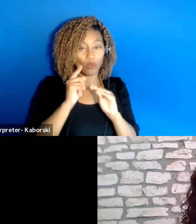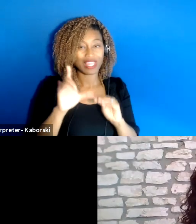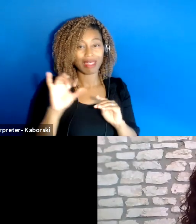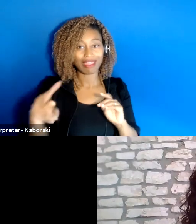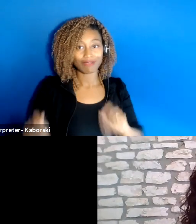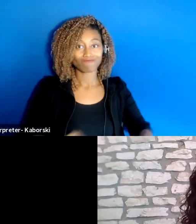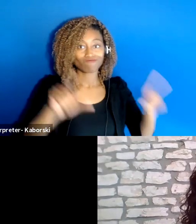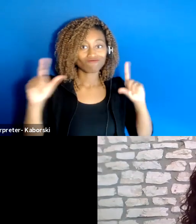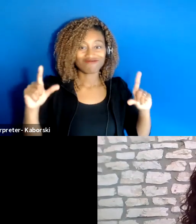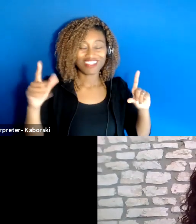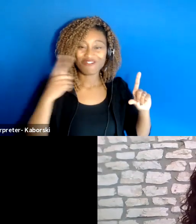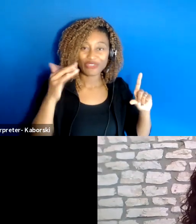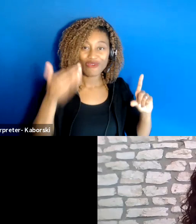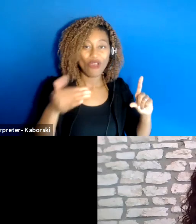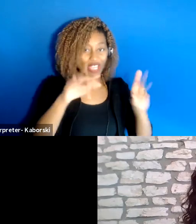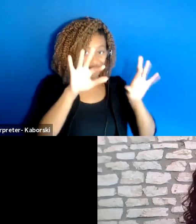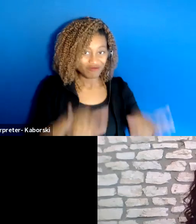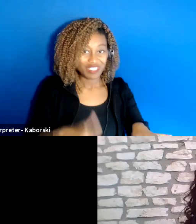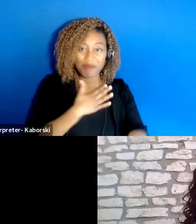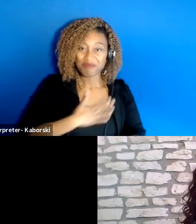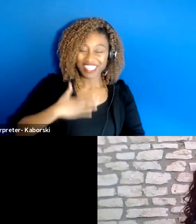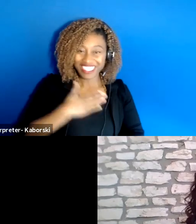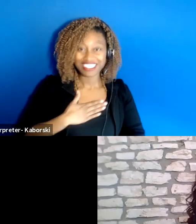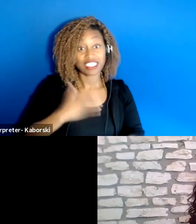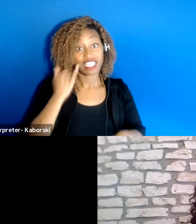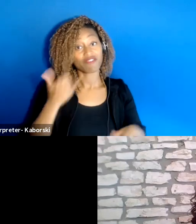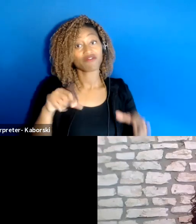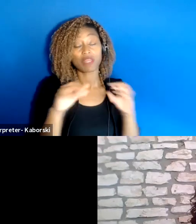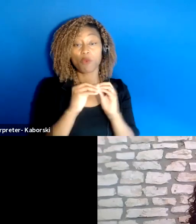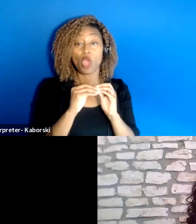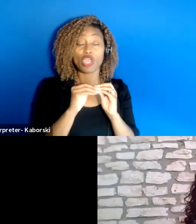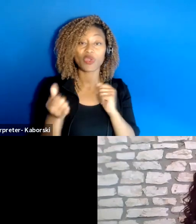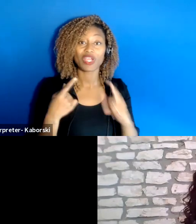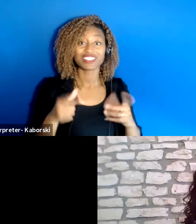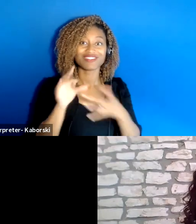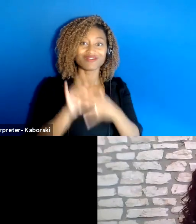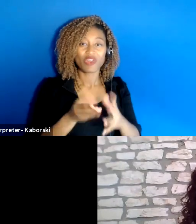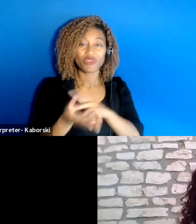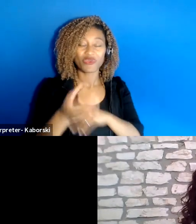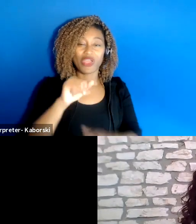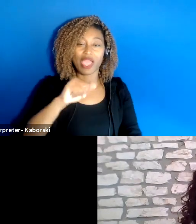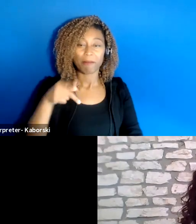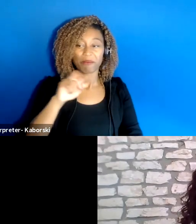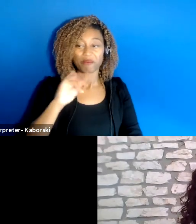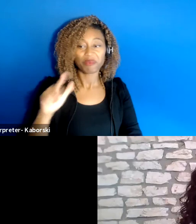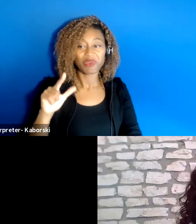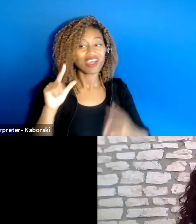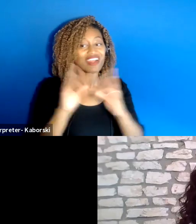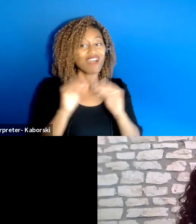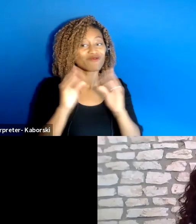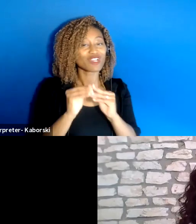appear. And if you all have any more questions, you can reach us through the April conference webpage.